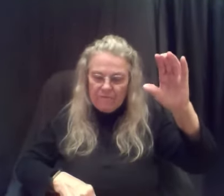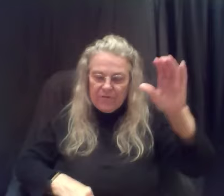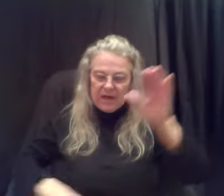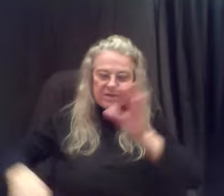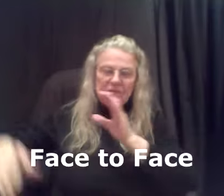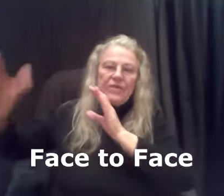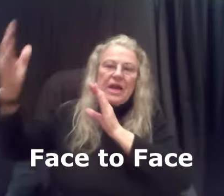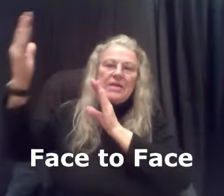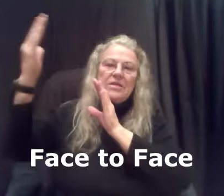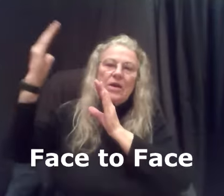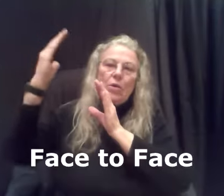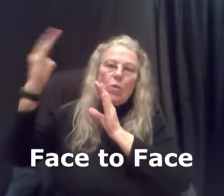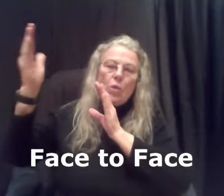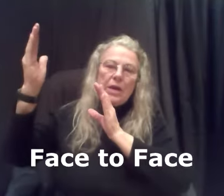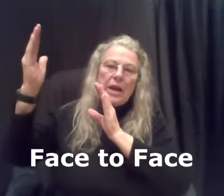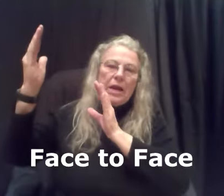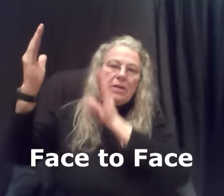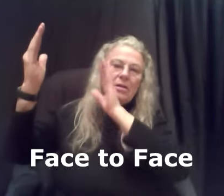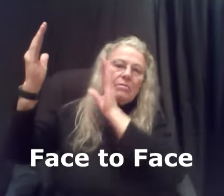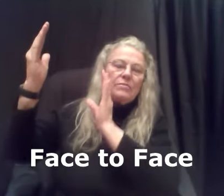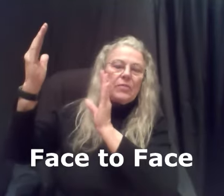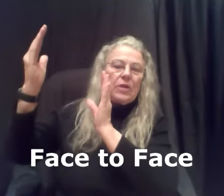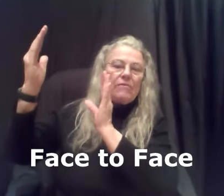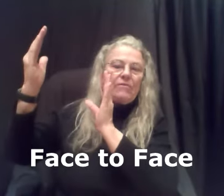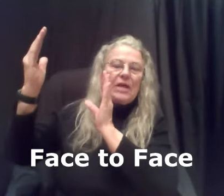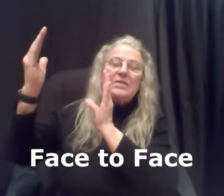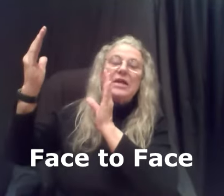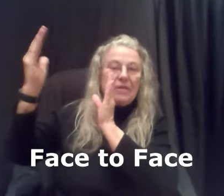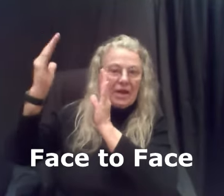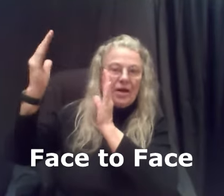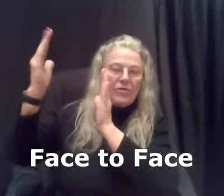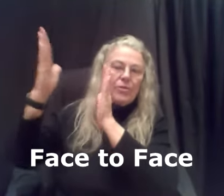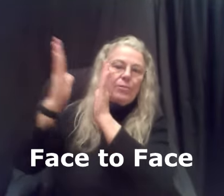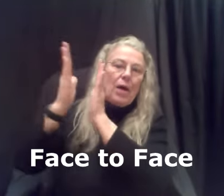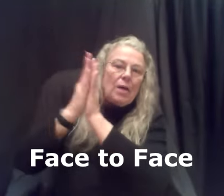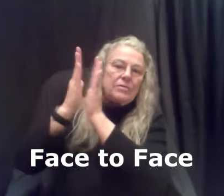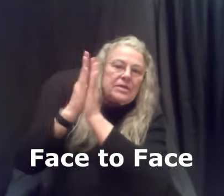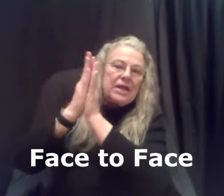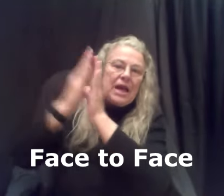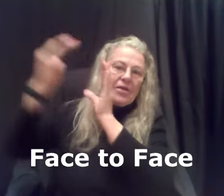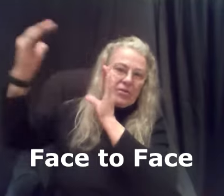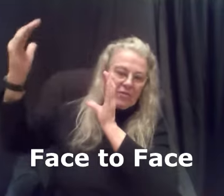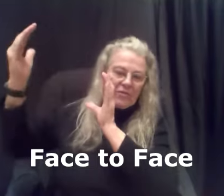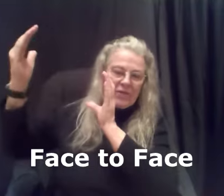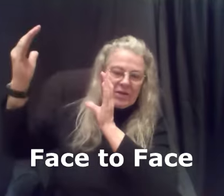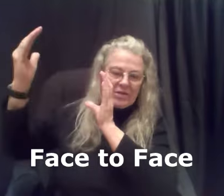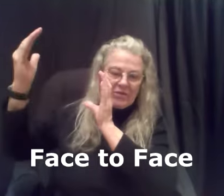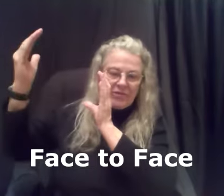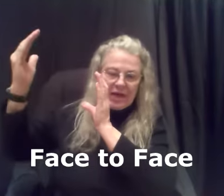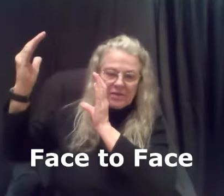Face to face, one hand facing the other, palms together, face to face.